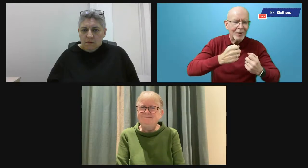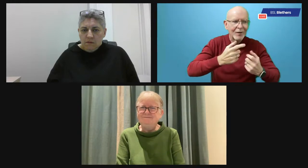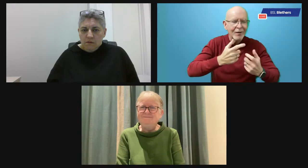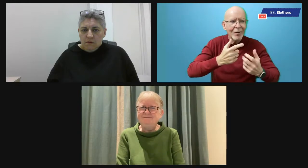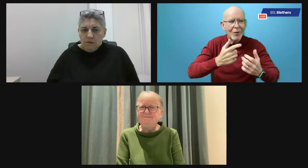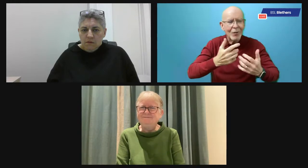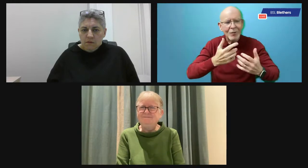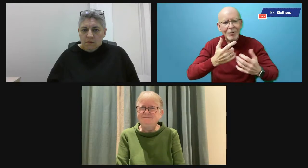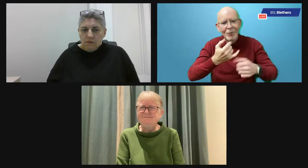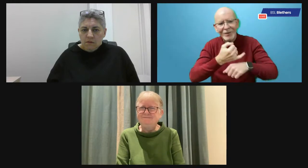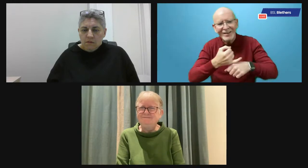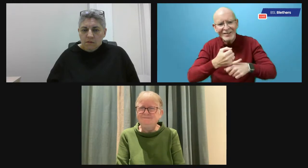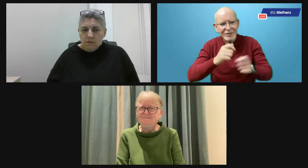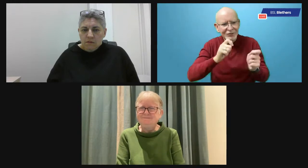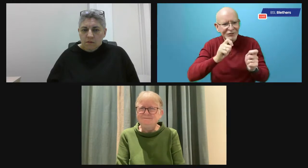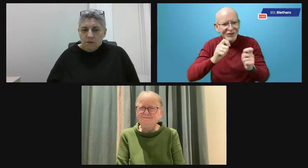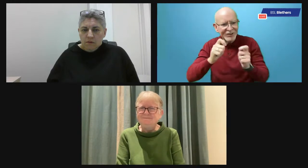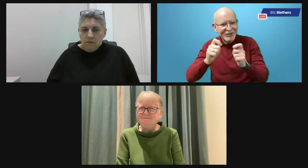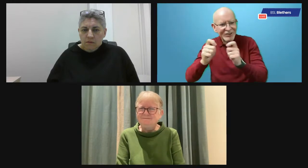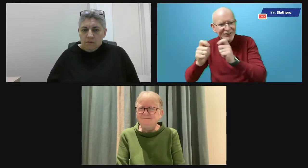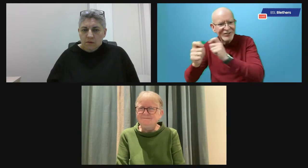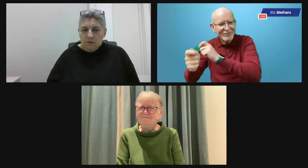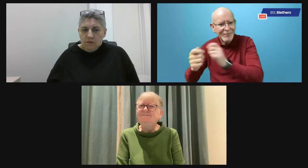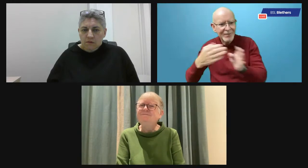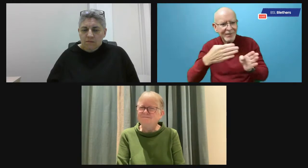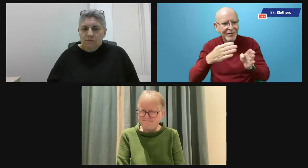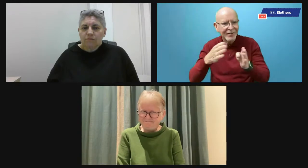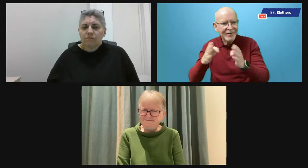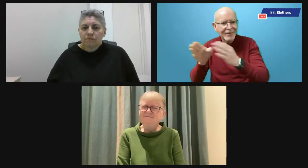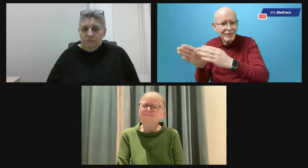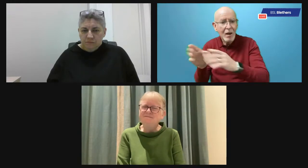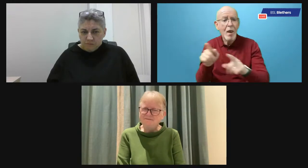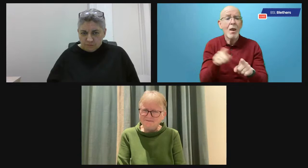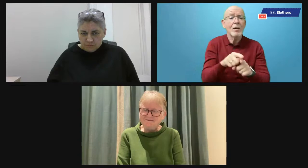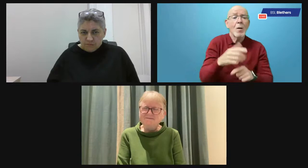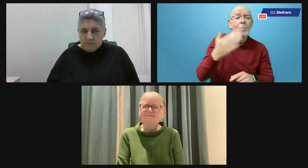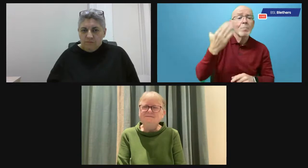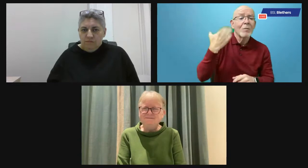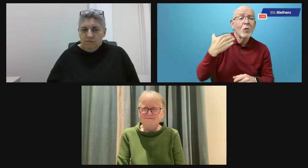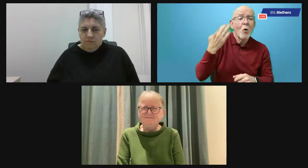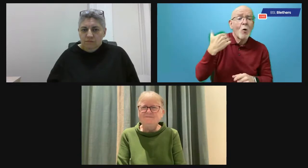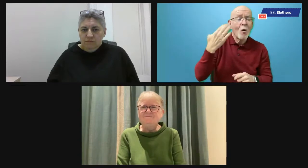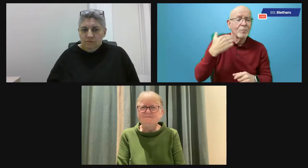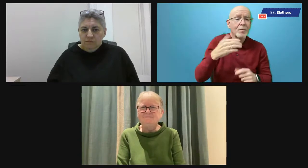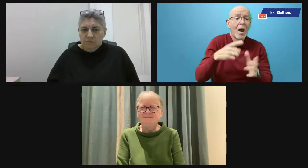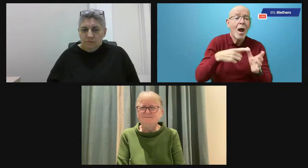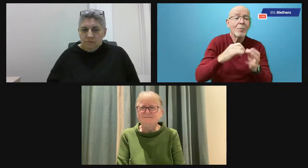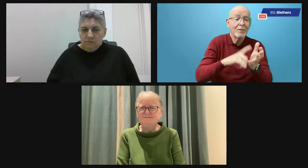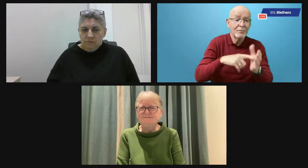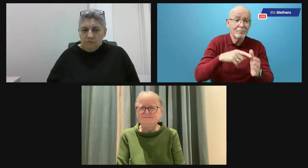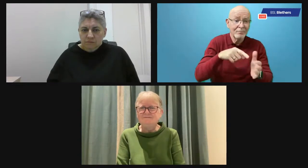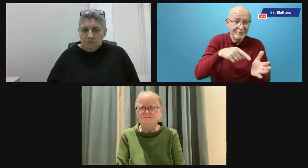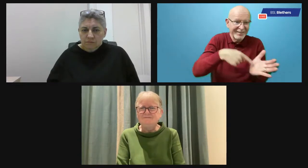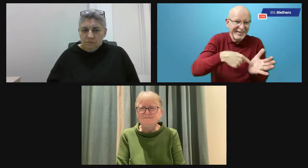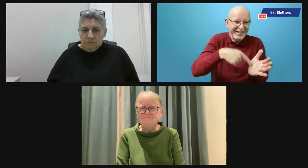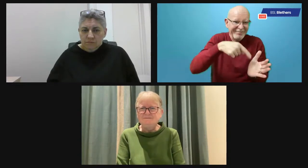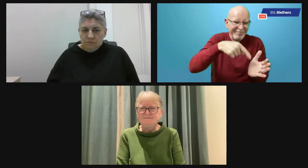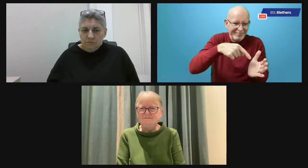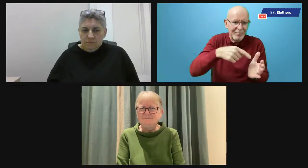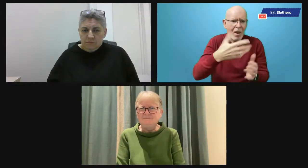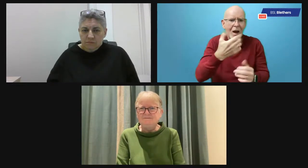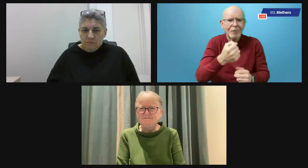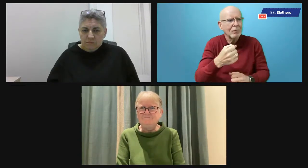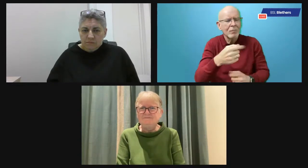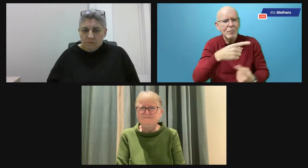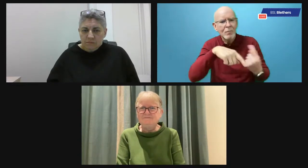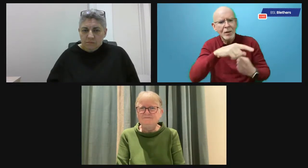at the history. We have that there that we can work in. We can look at the weak areas and transition so as we can make them more